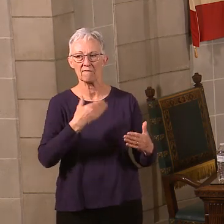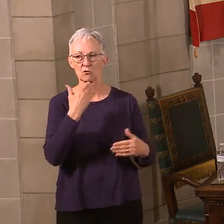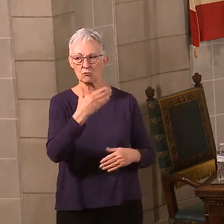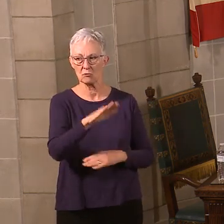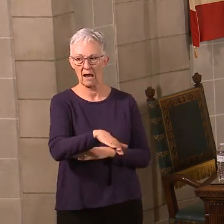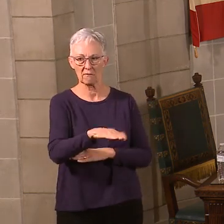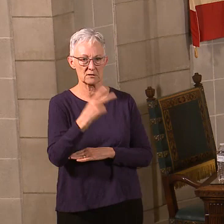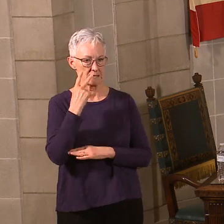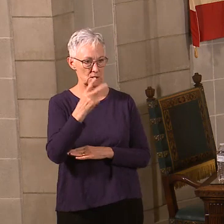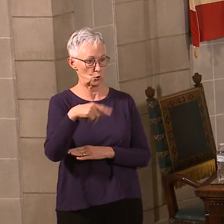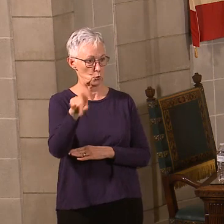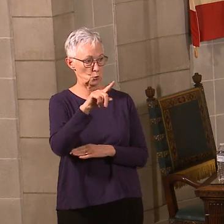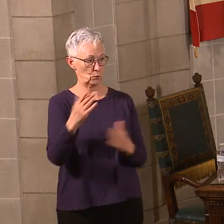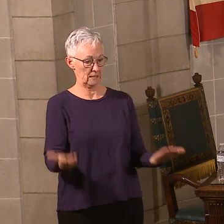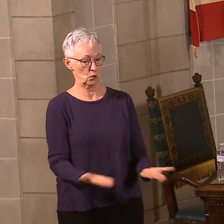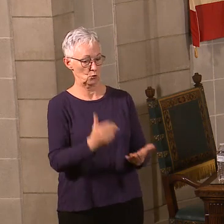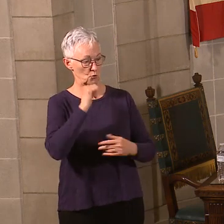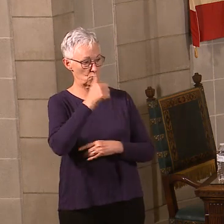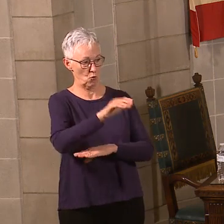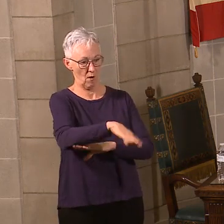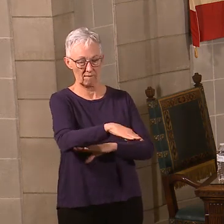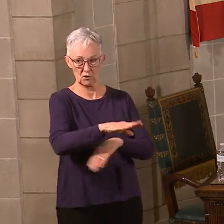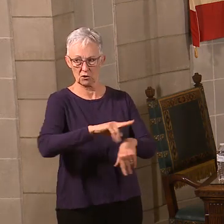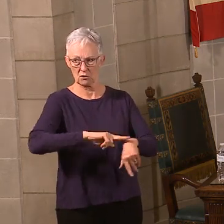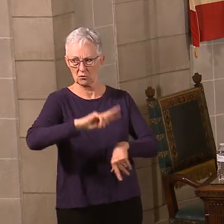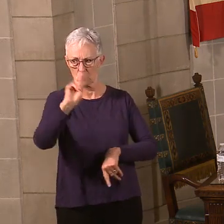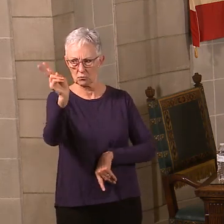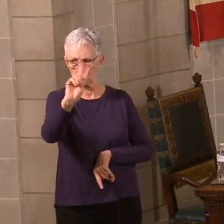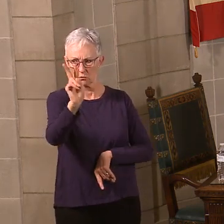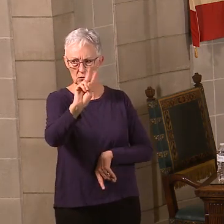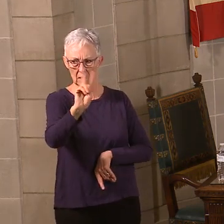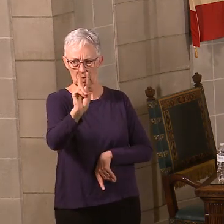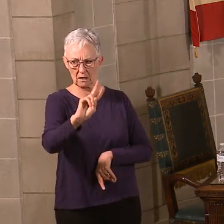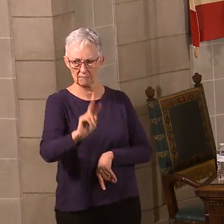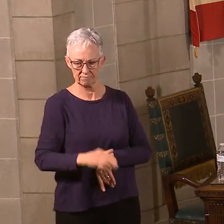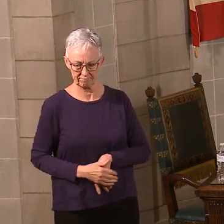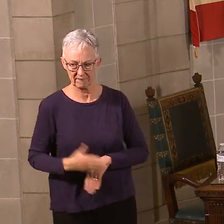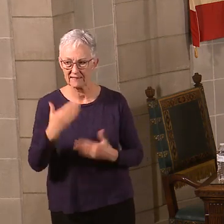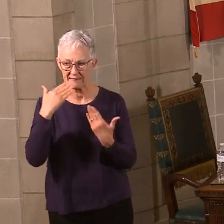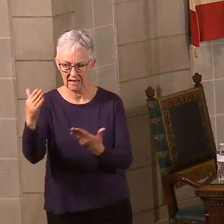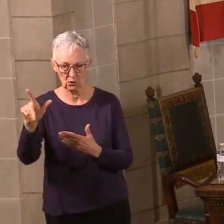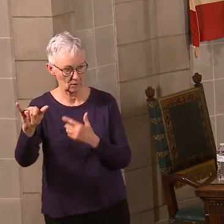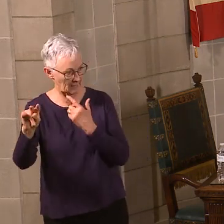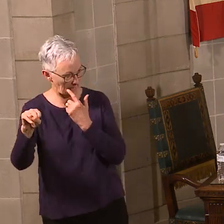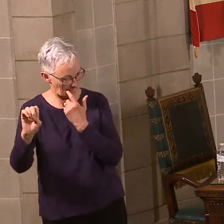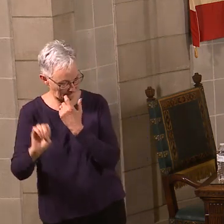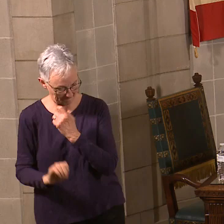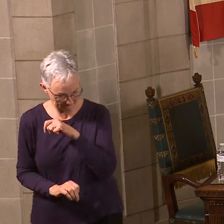back here tomorrow at 2 o'clock. Thank you, Lynn. Appreciate your participation today, too. Thanks.